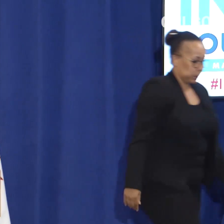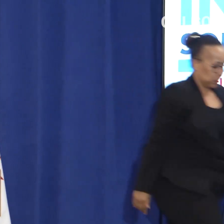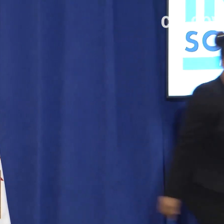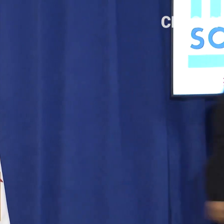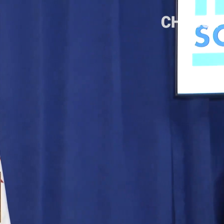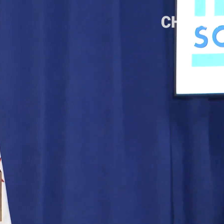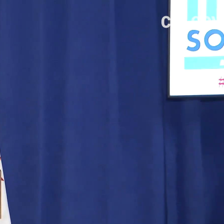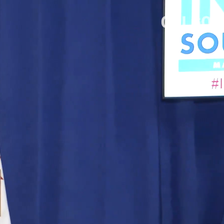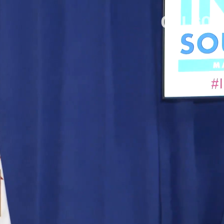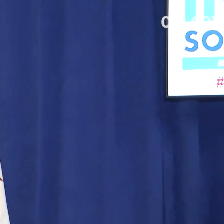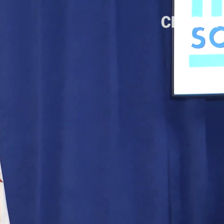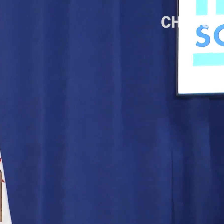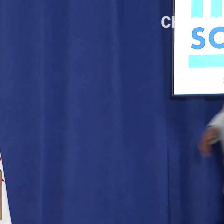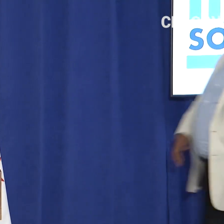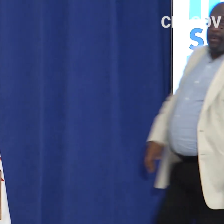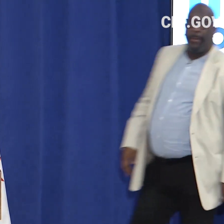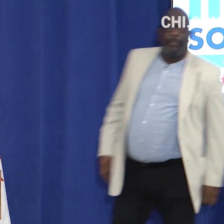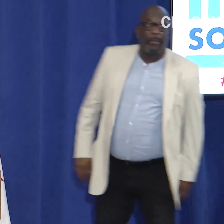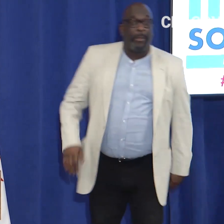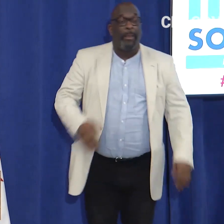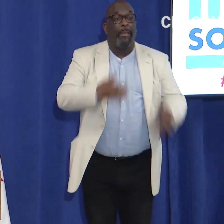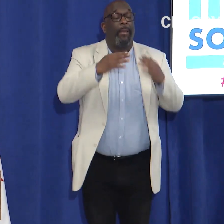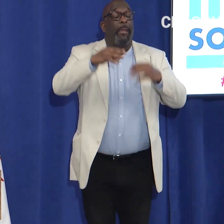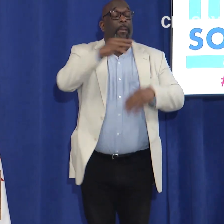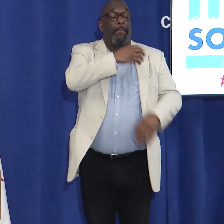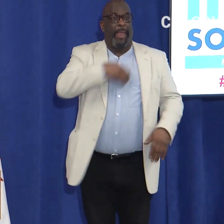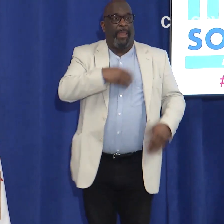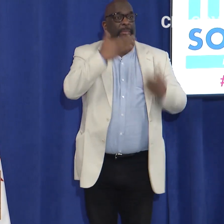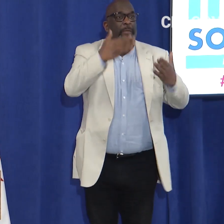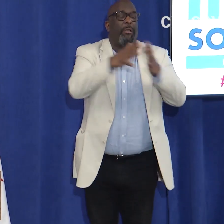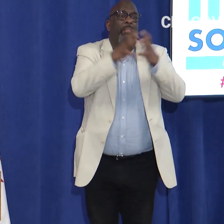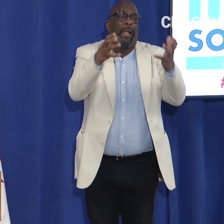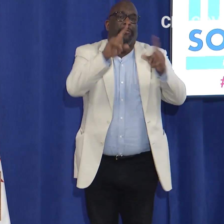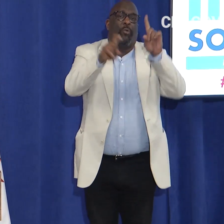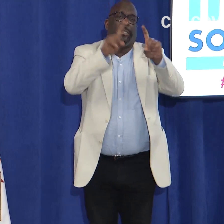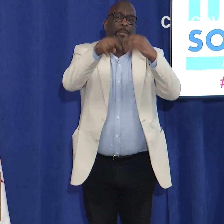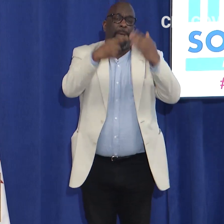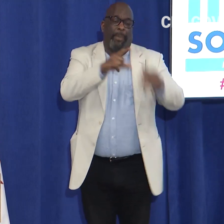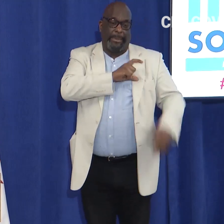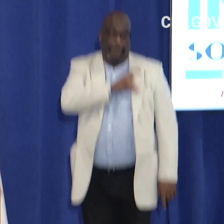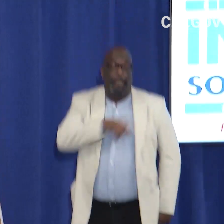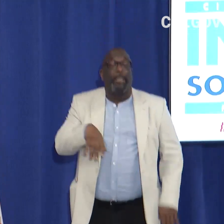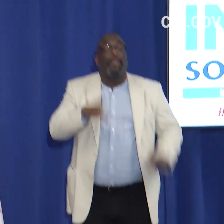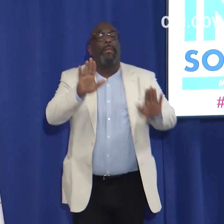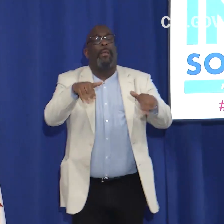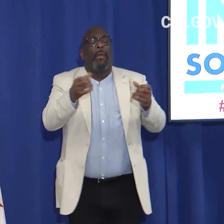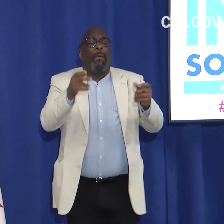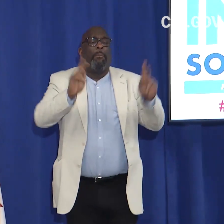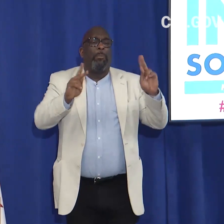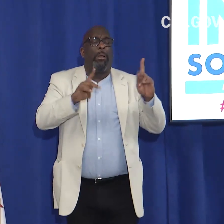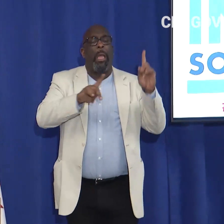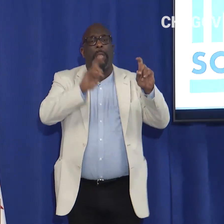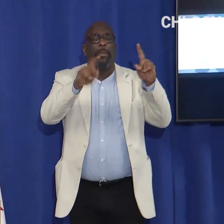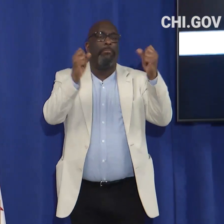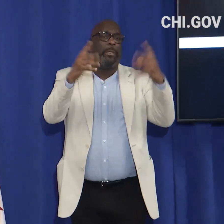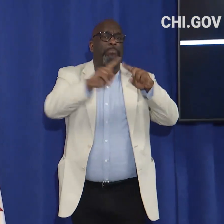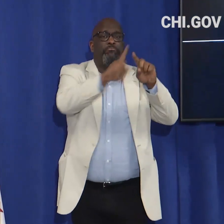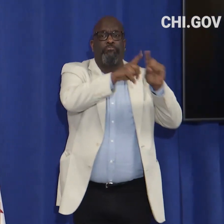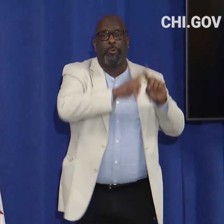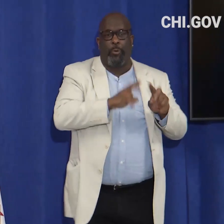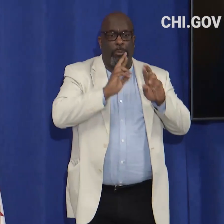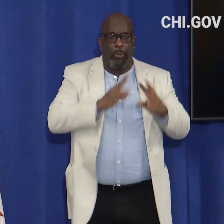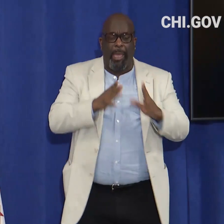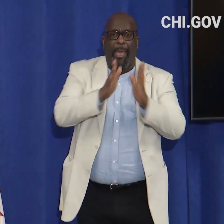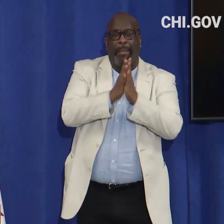Lots of questions about the police. Why don't we talk about those first? Sure. The folks are asking, multiple reporters are asking